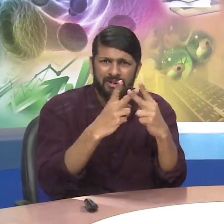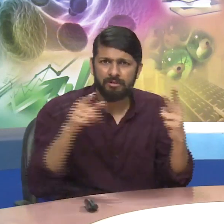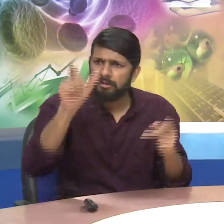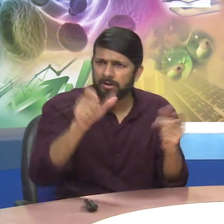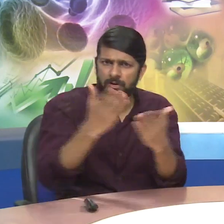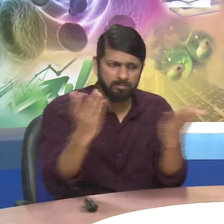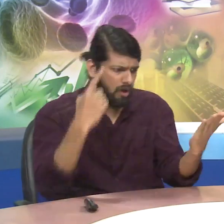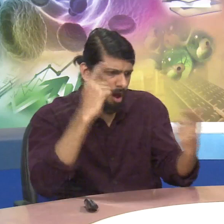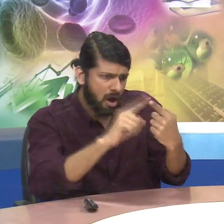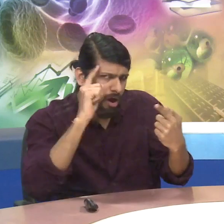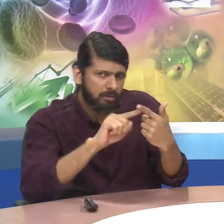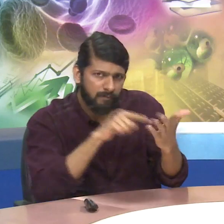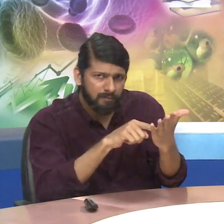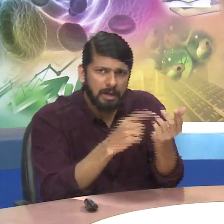months and 18 days.